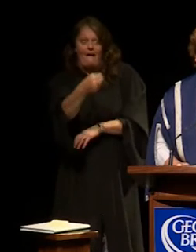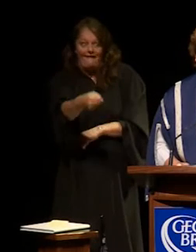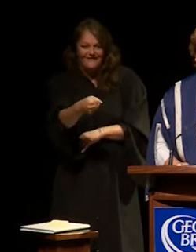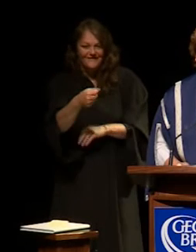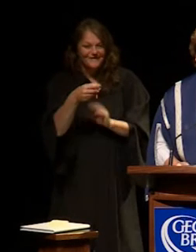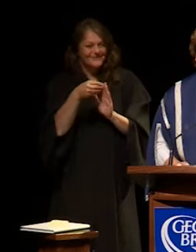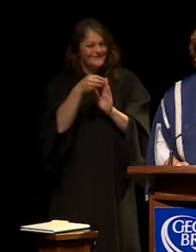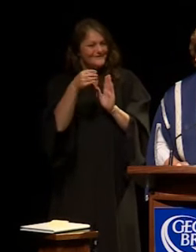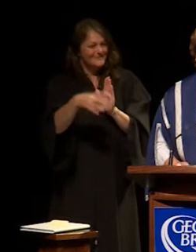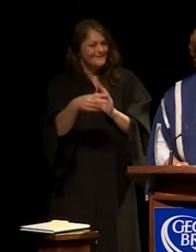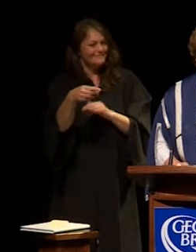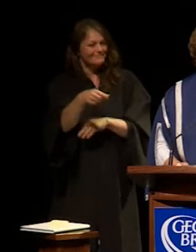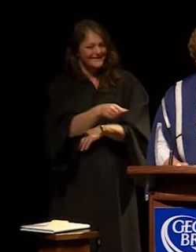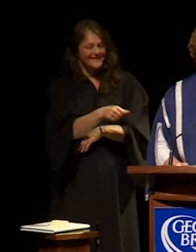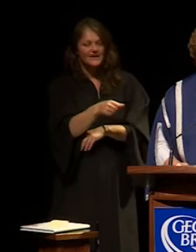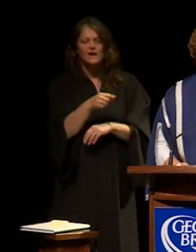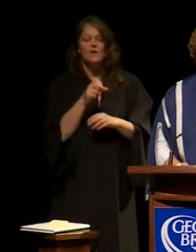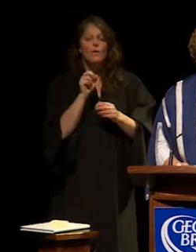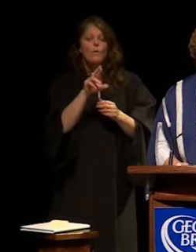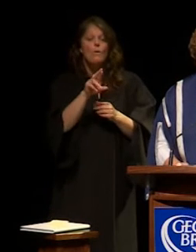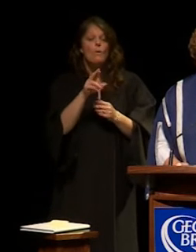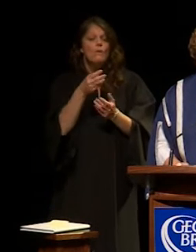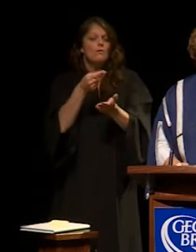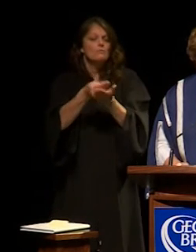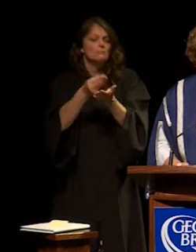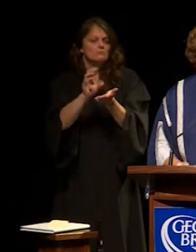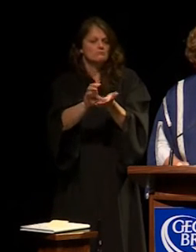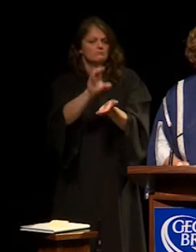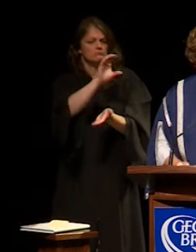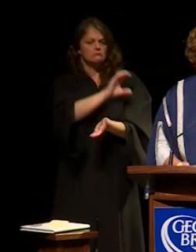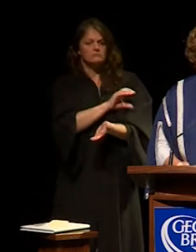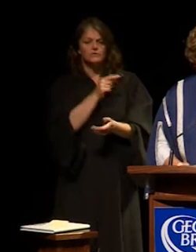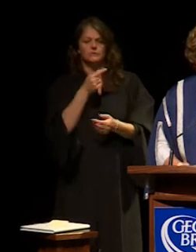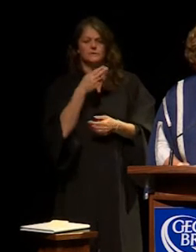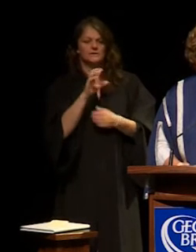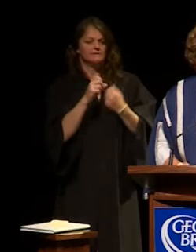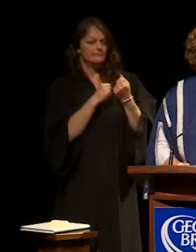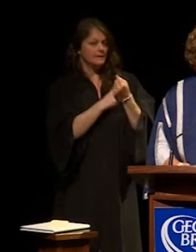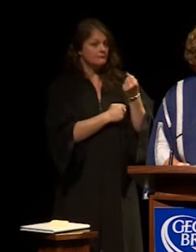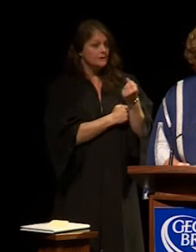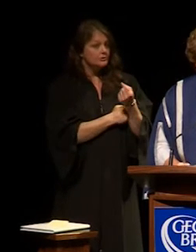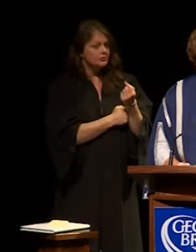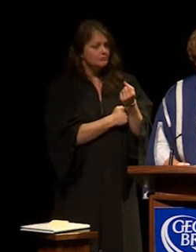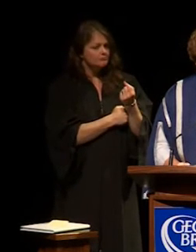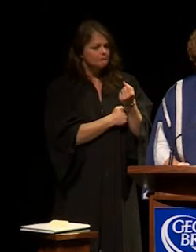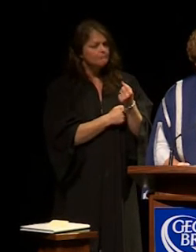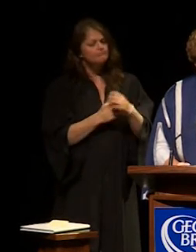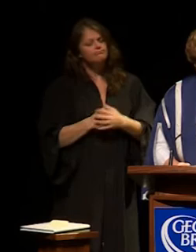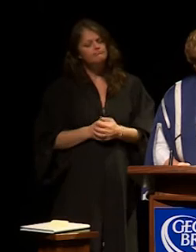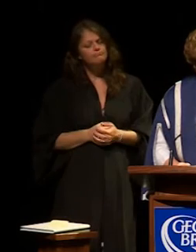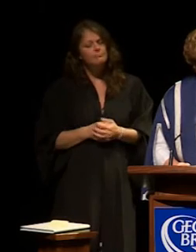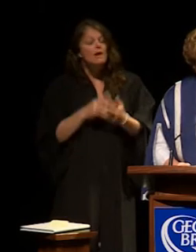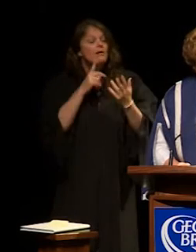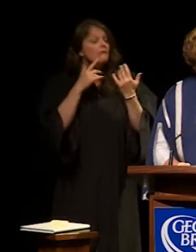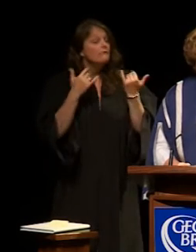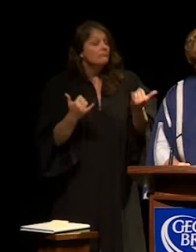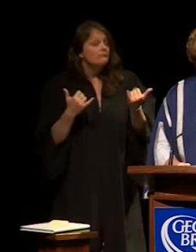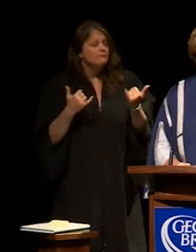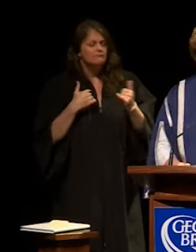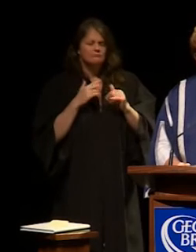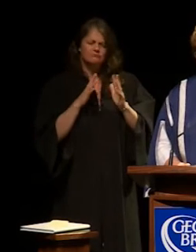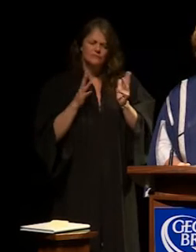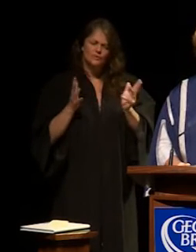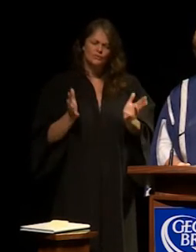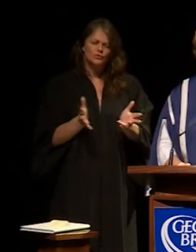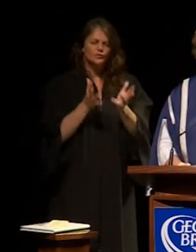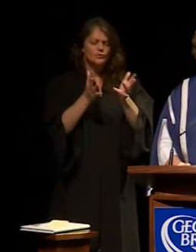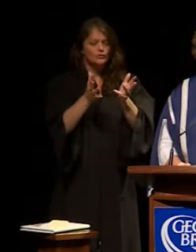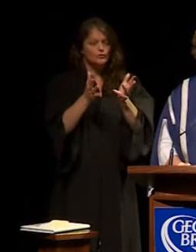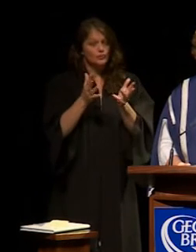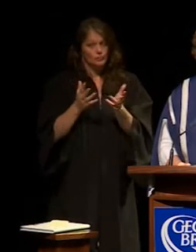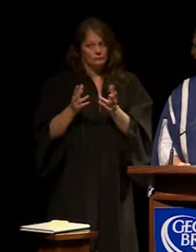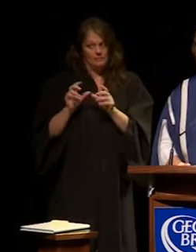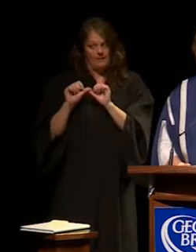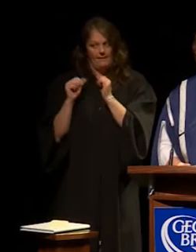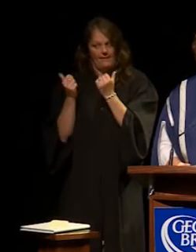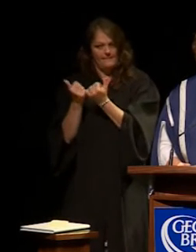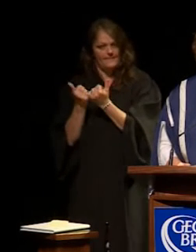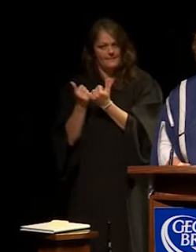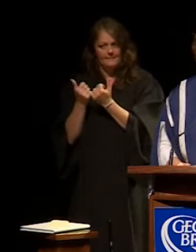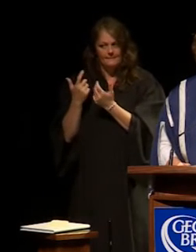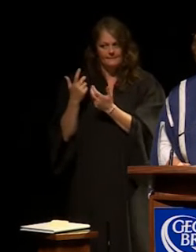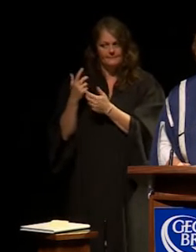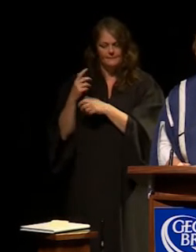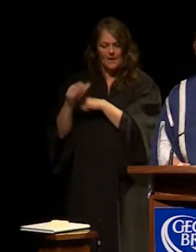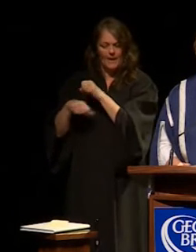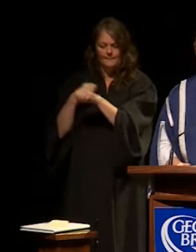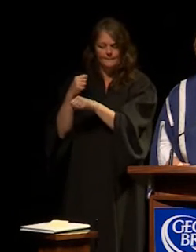George Brown College Foundation. In the meantime, I encourage you to take advantage of the supports available to you at our